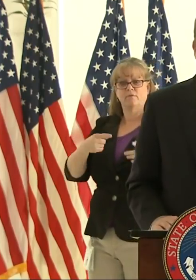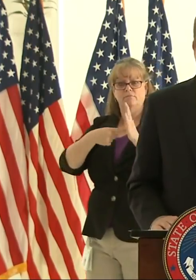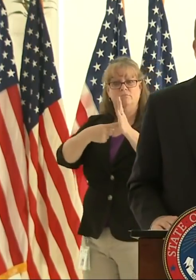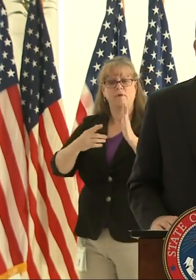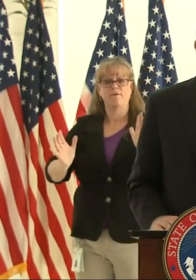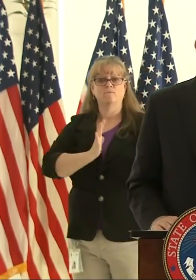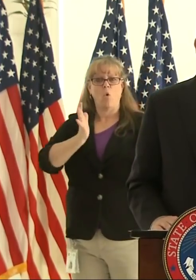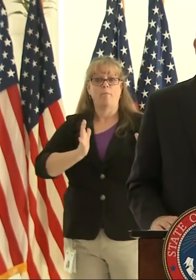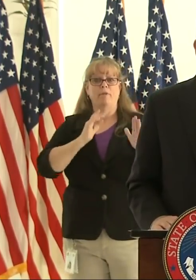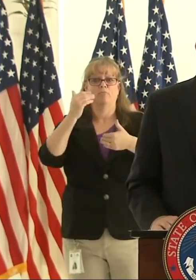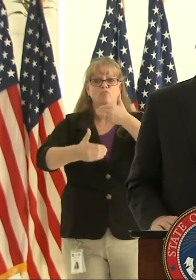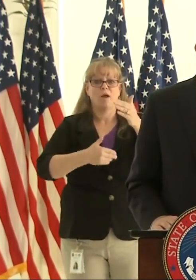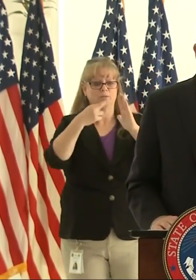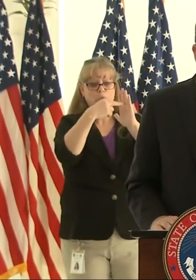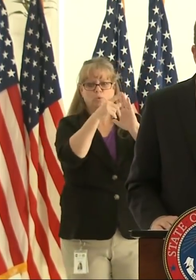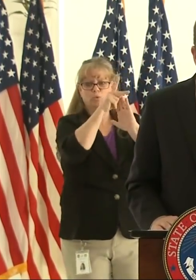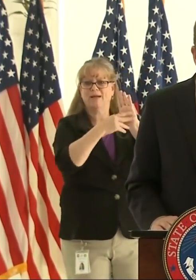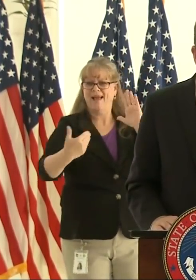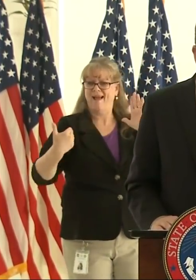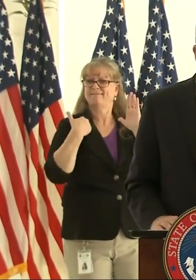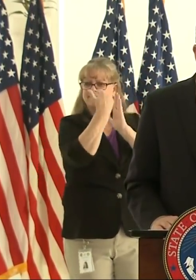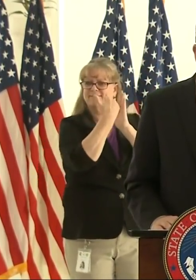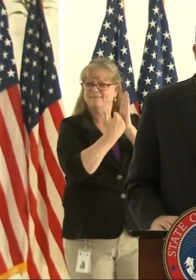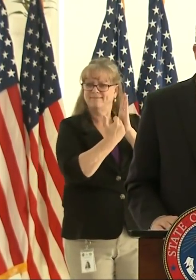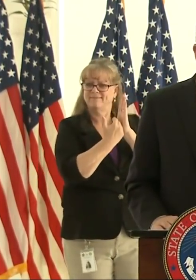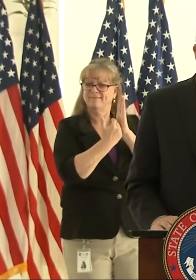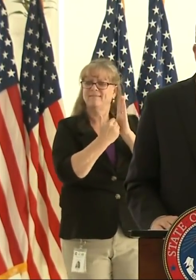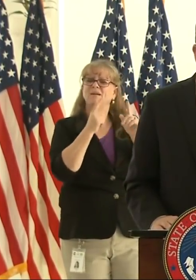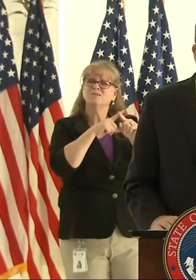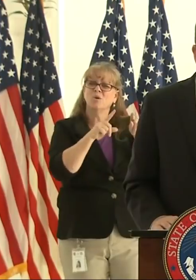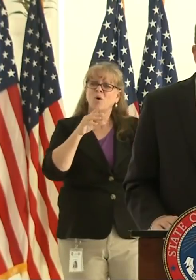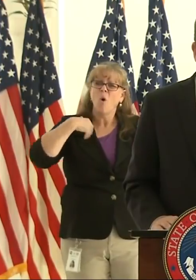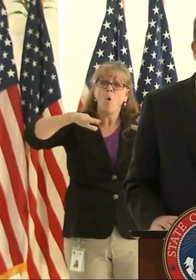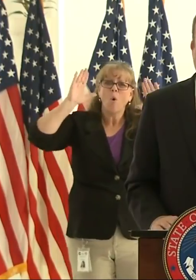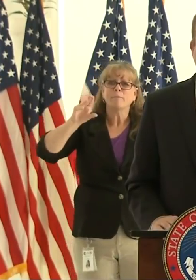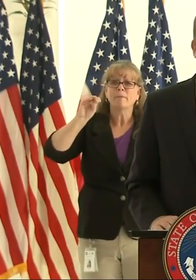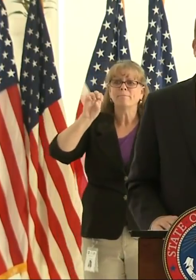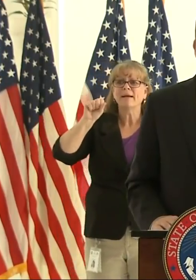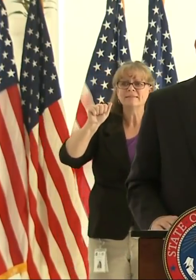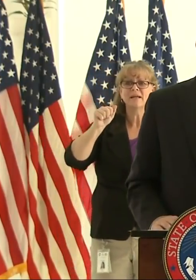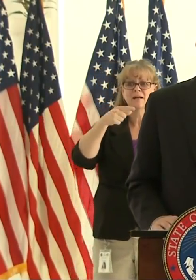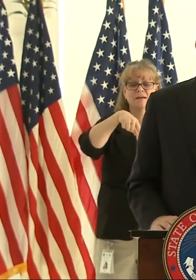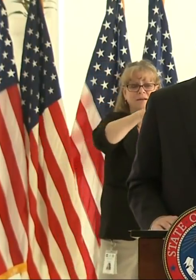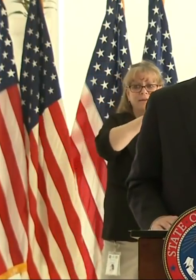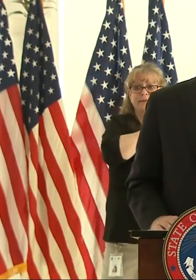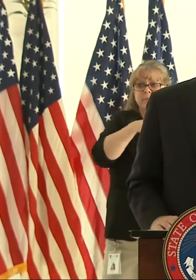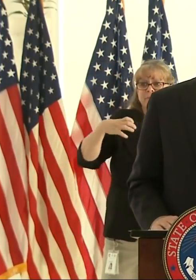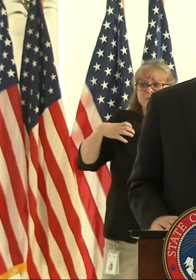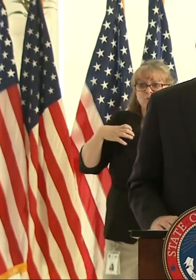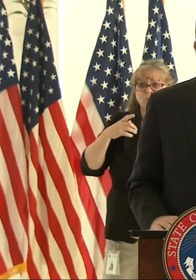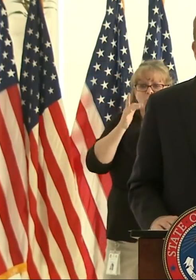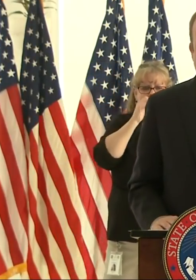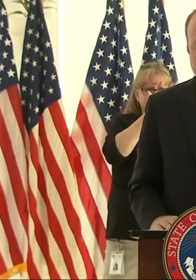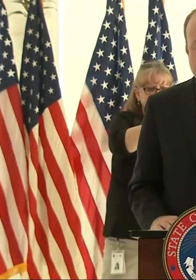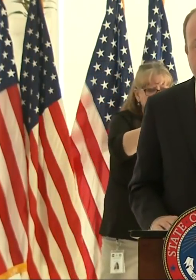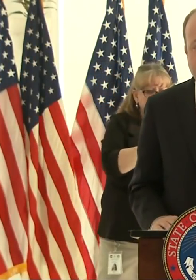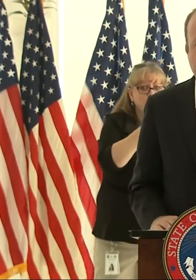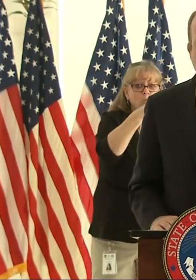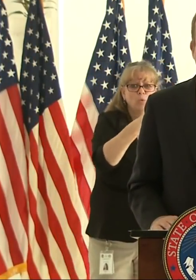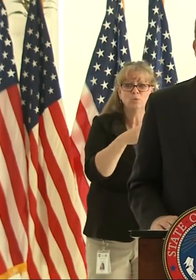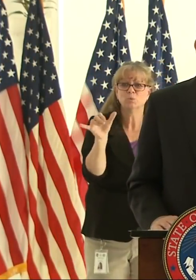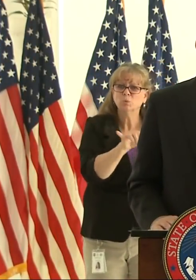constructive way with the Mesa County commissioners. And I don't think these shots across the bow are helpful to the economy or helpful